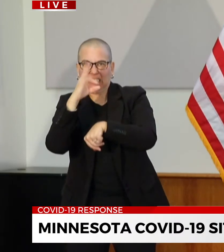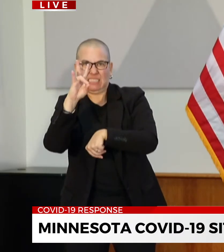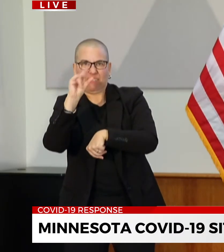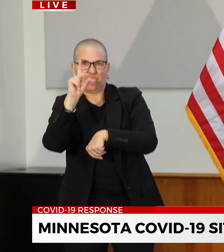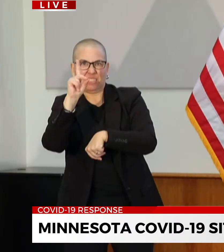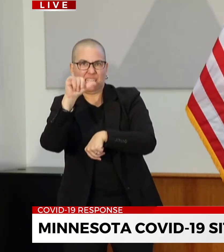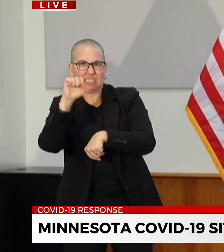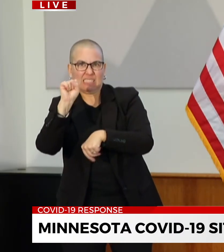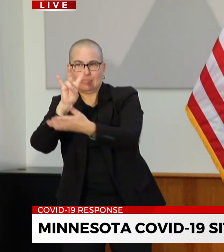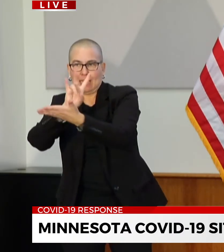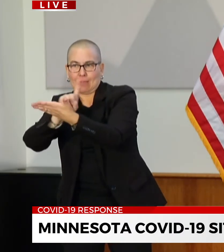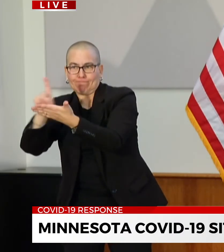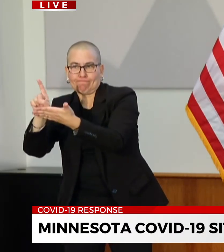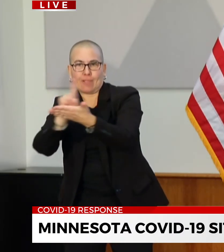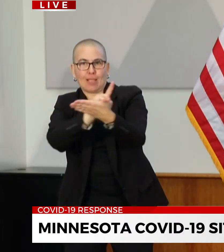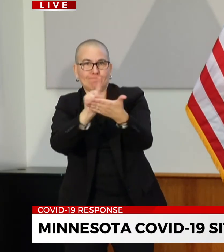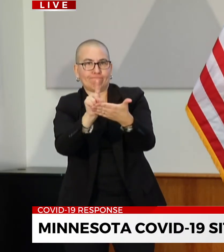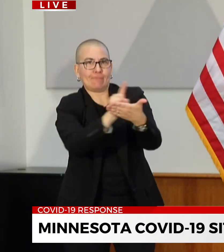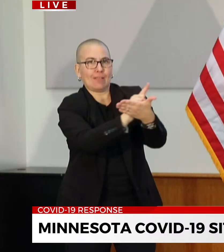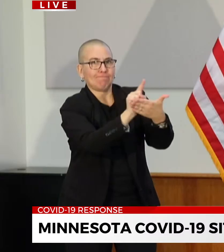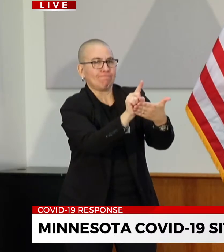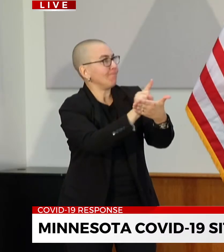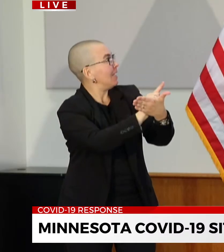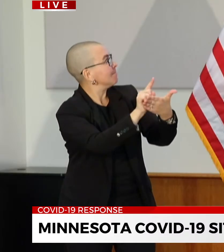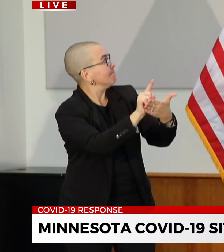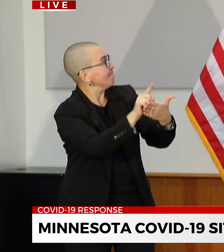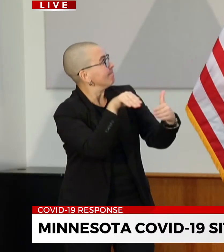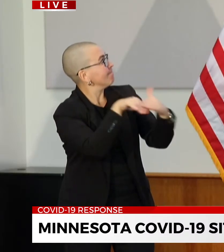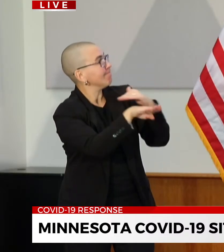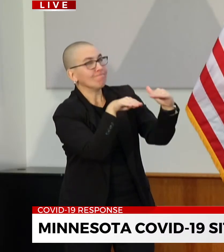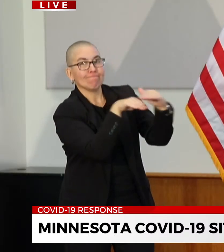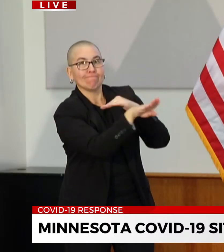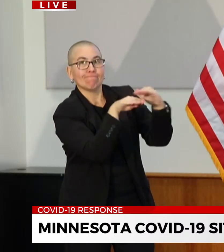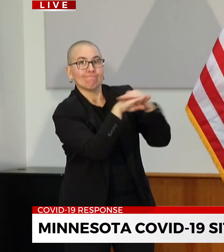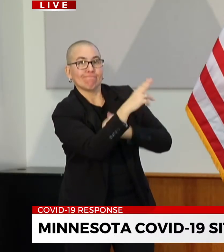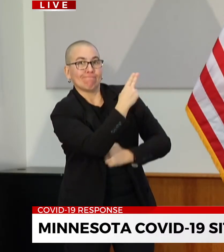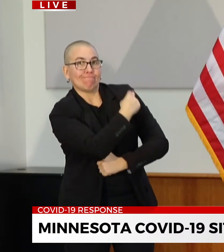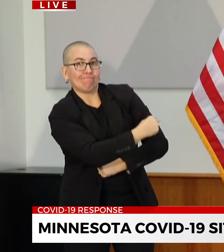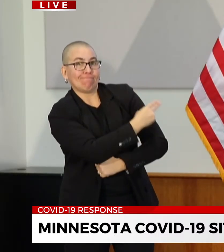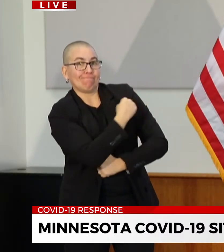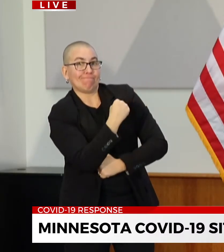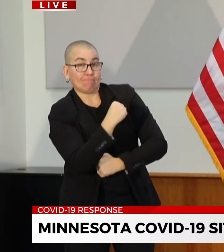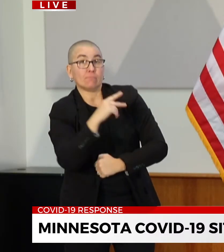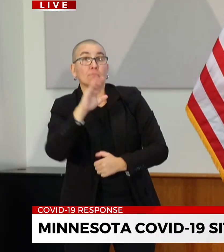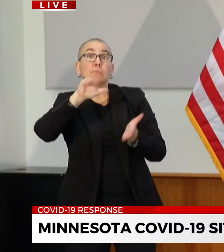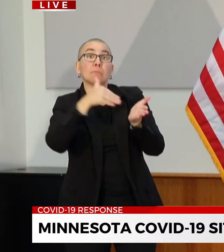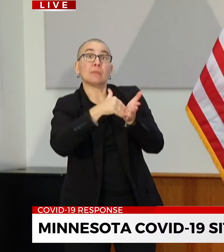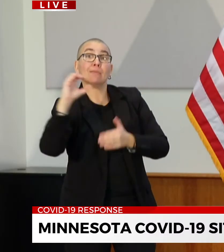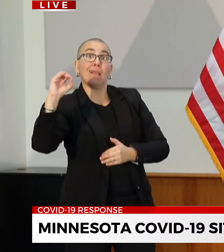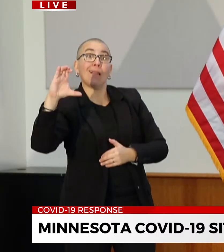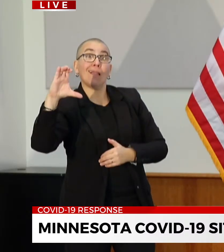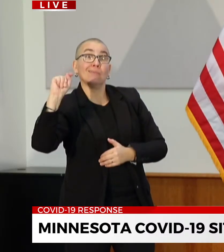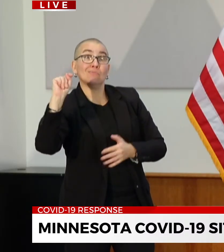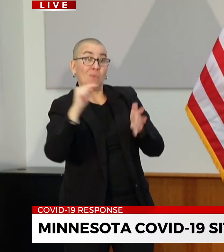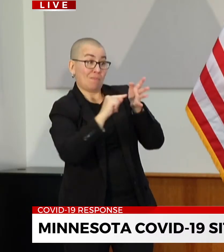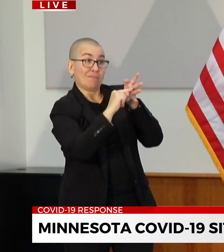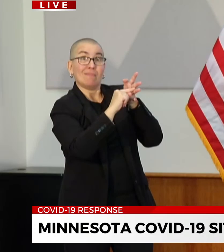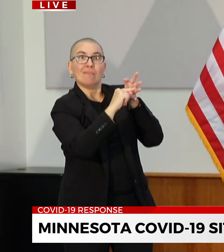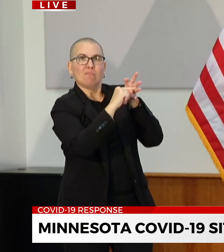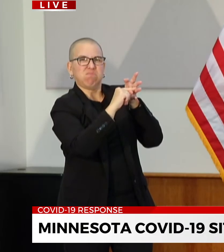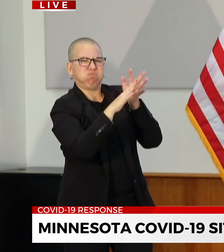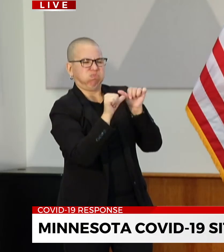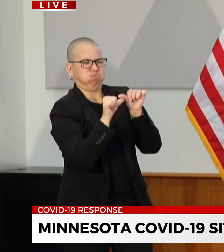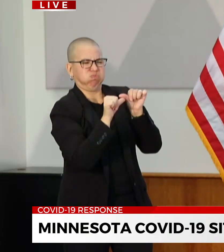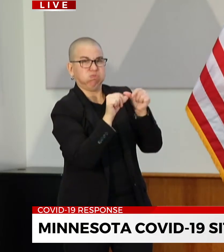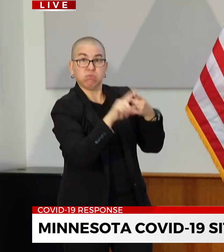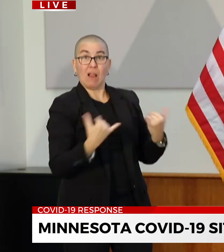people being admitted to the hospital since mid-October is nearly tripled with COVID. And this is on top of,